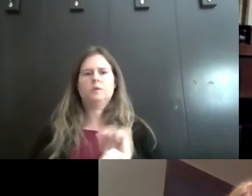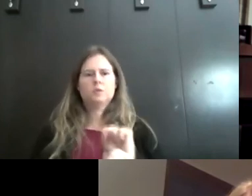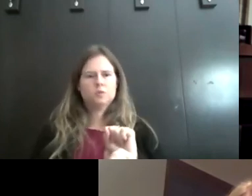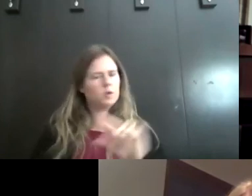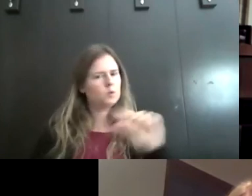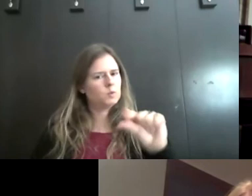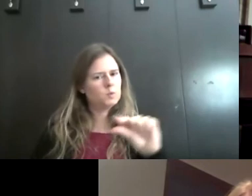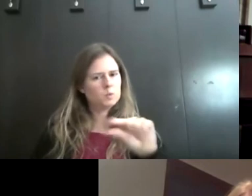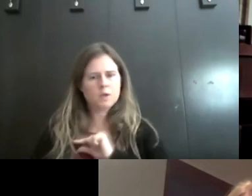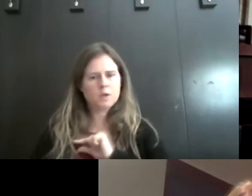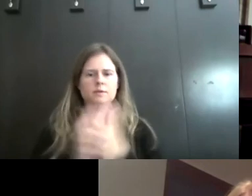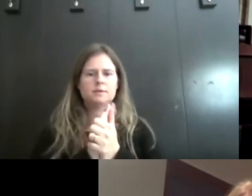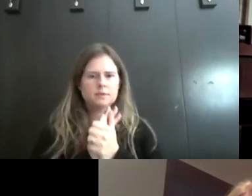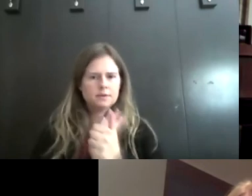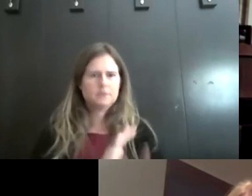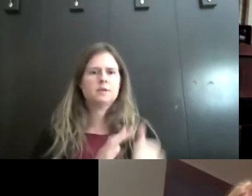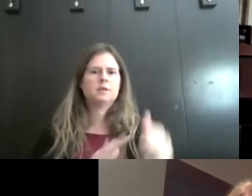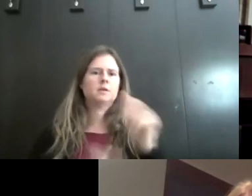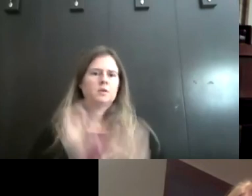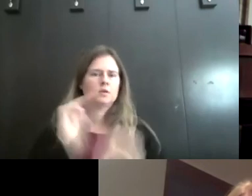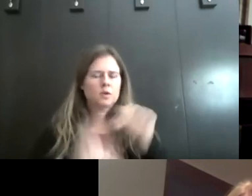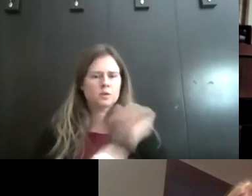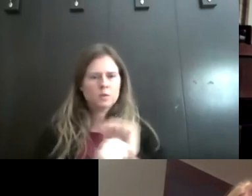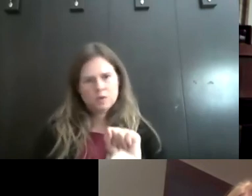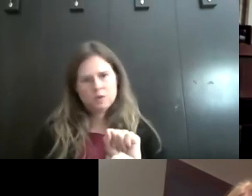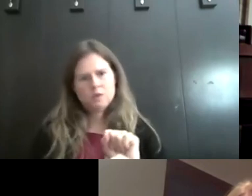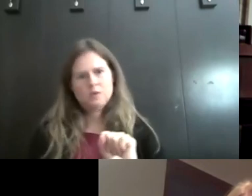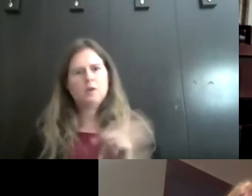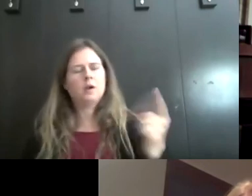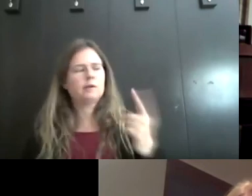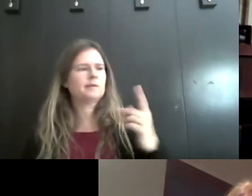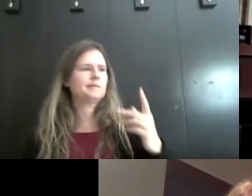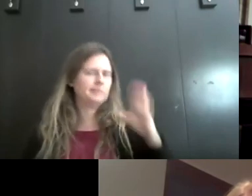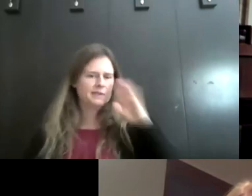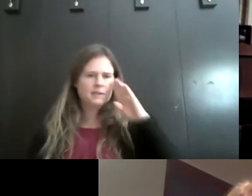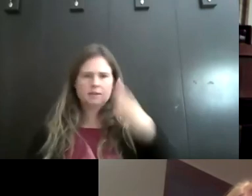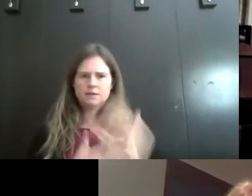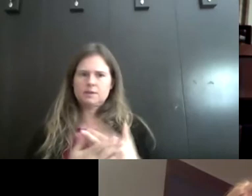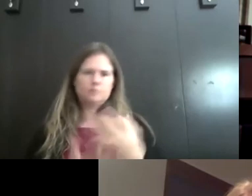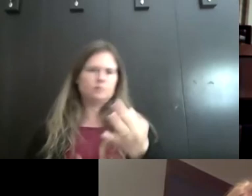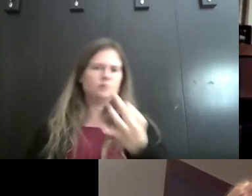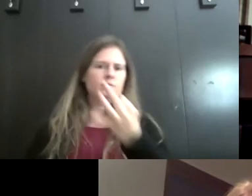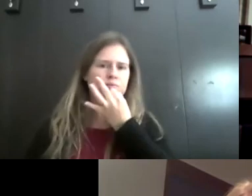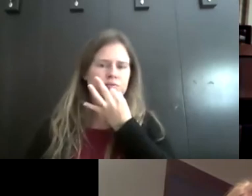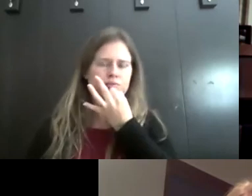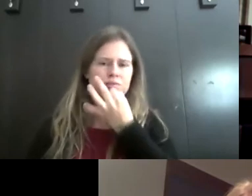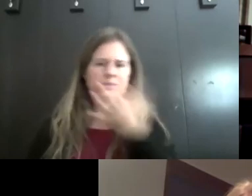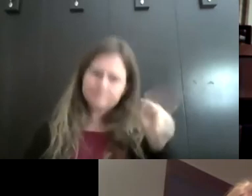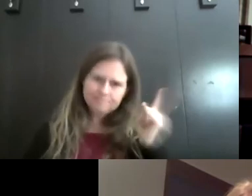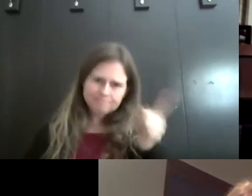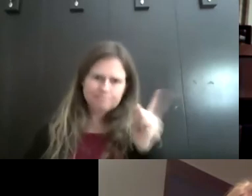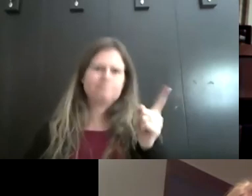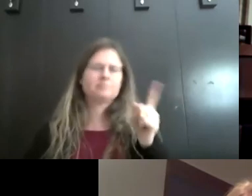work. Every one of his sons, we all were scolded if we didn't do